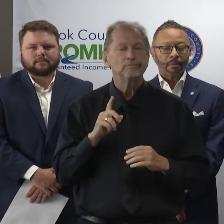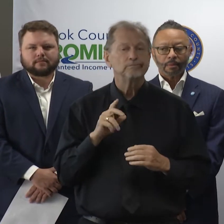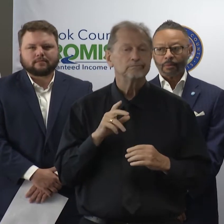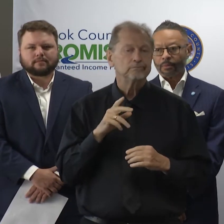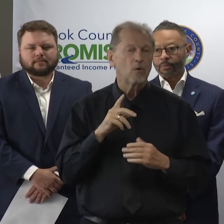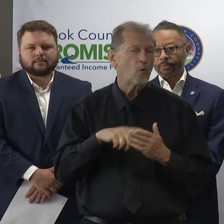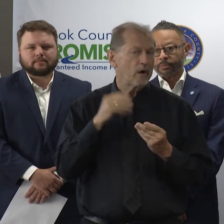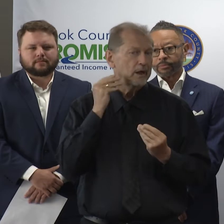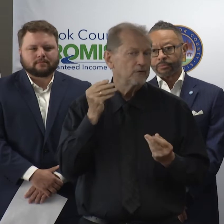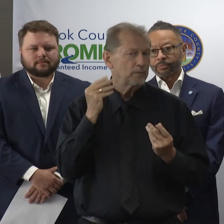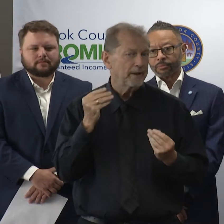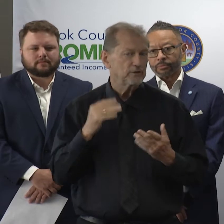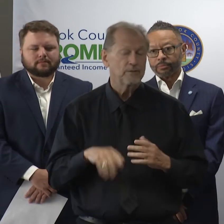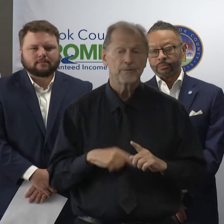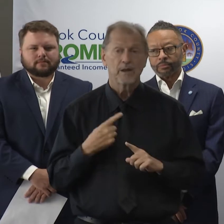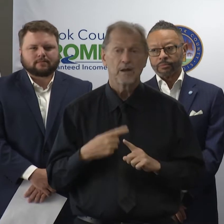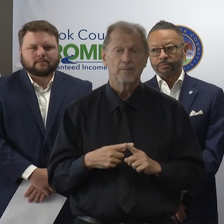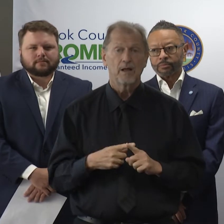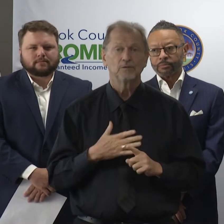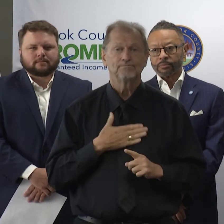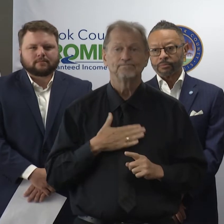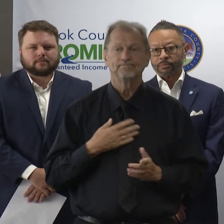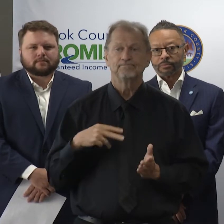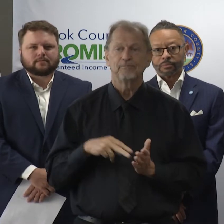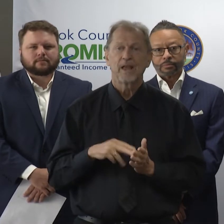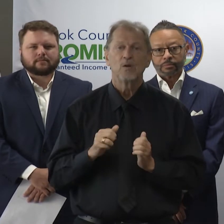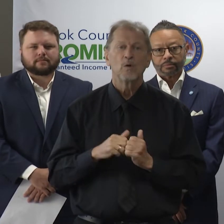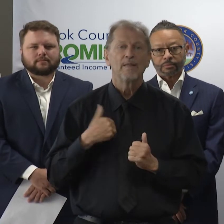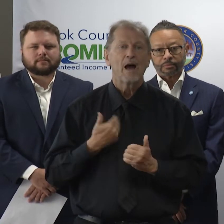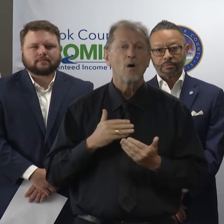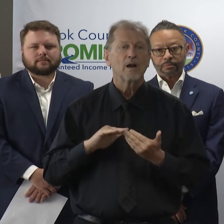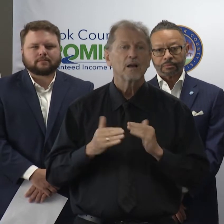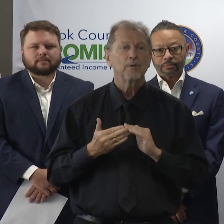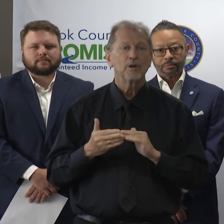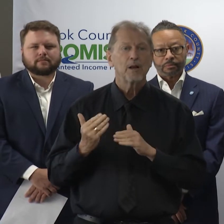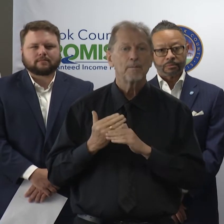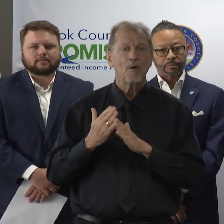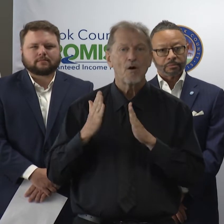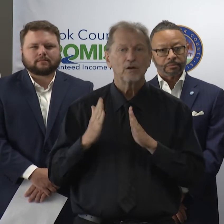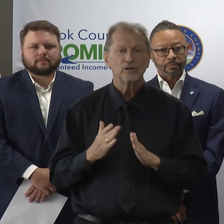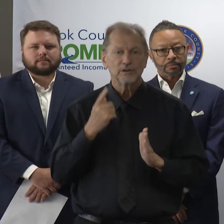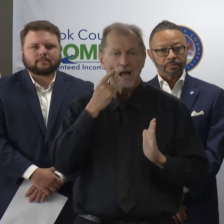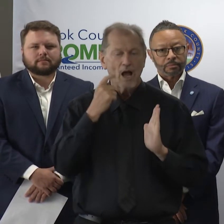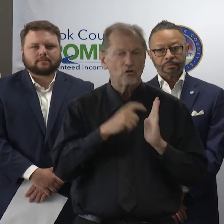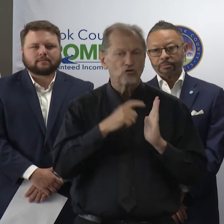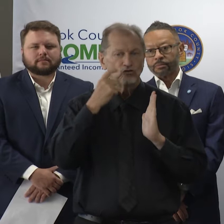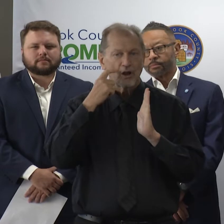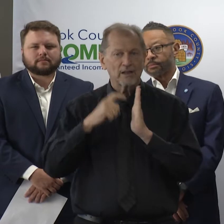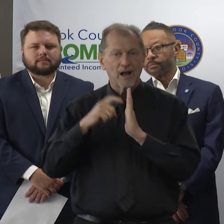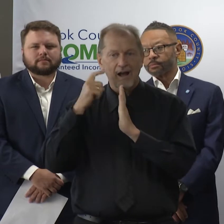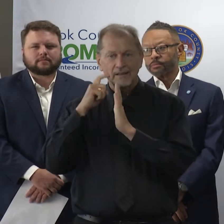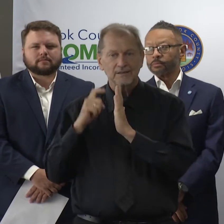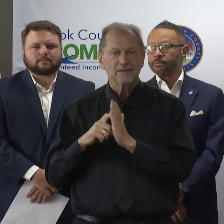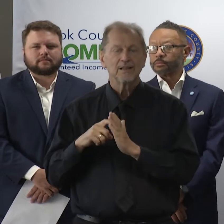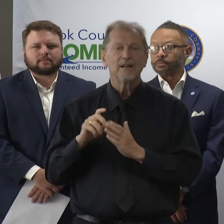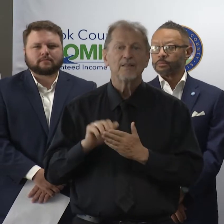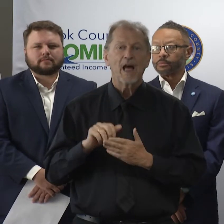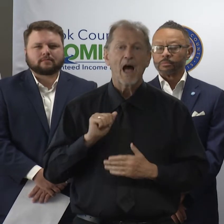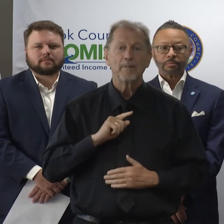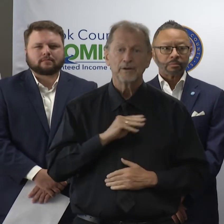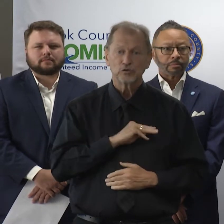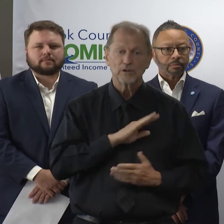We're also honored to stand here today with our community partners and to formally recognize the administrative and